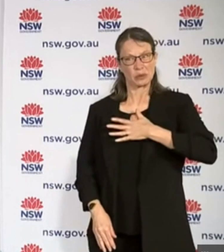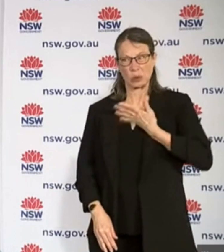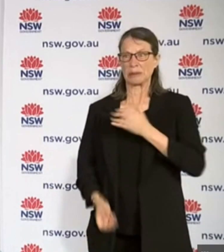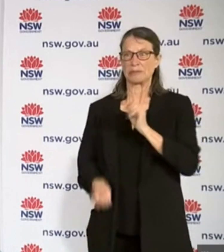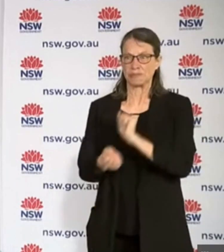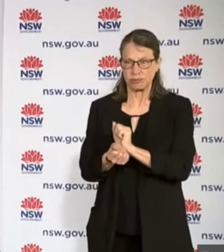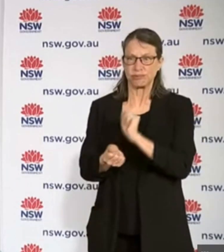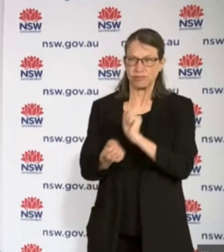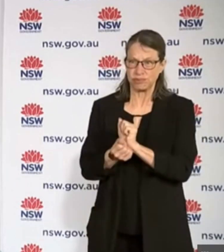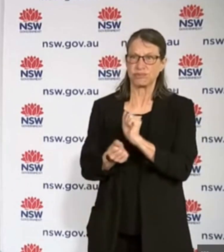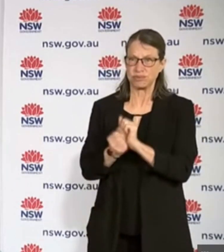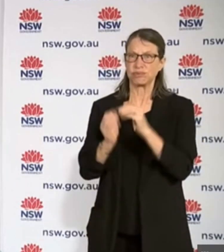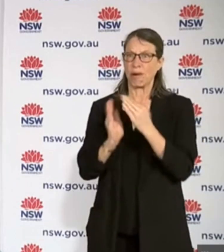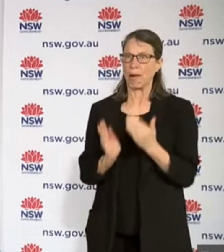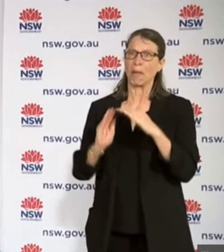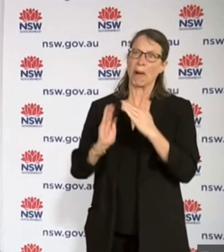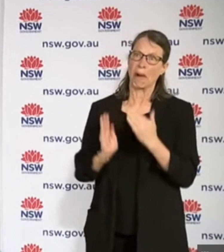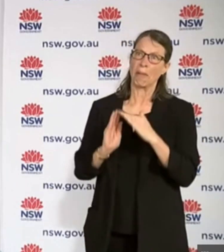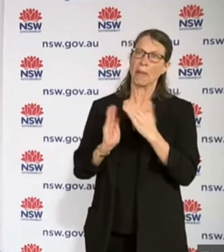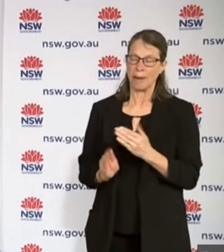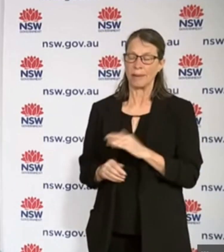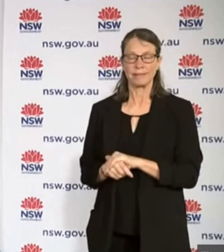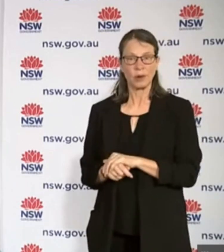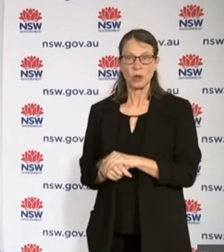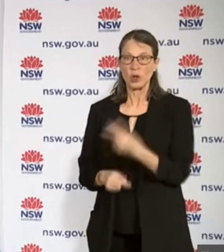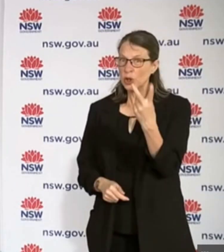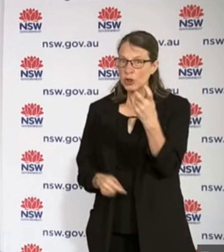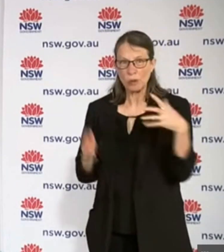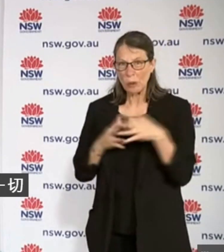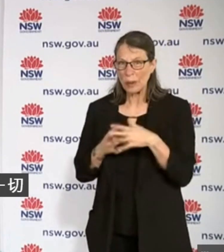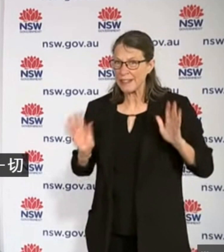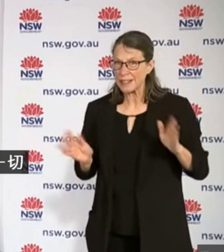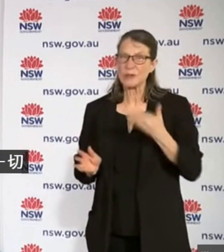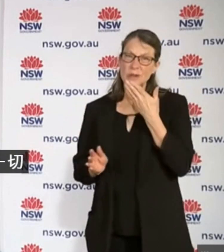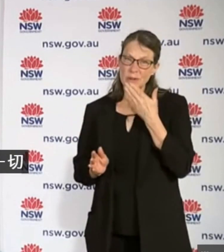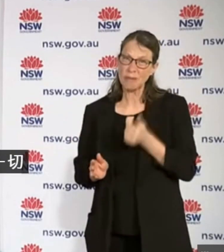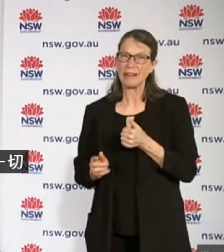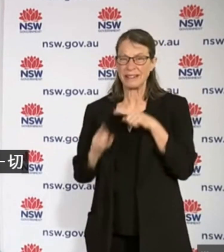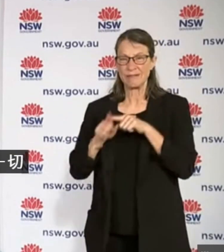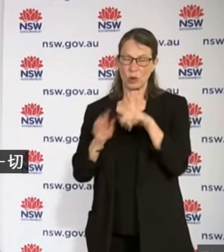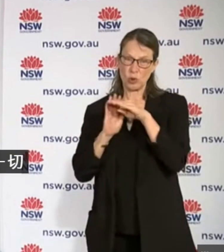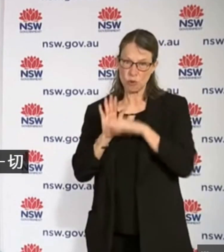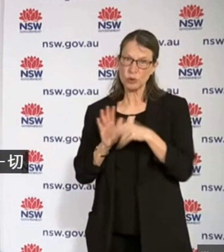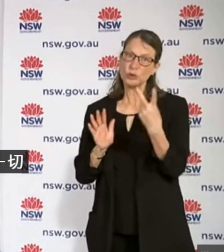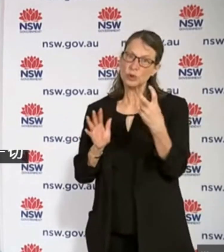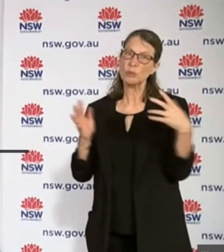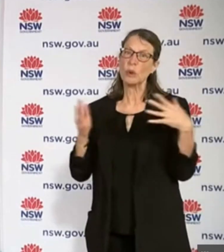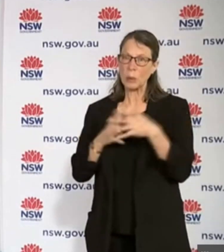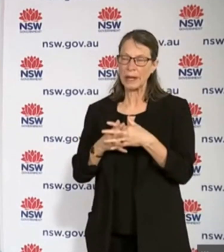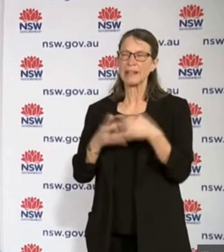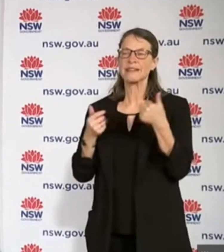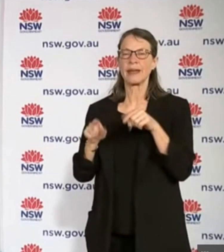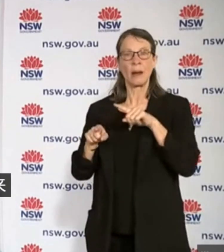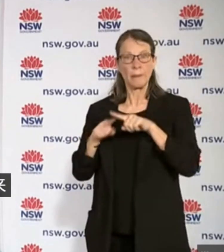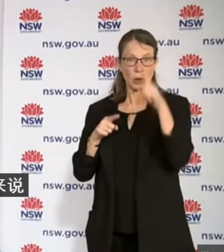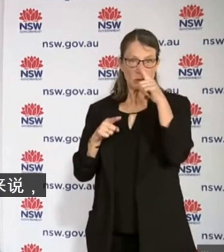everybody. So it's just this week and next week. That's all we've got to wait for, this week and next week. And then for the vast majority of